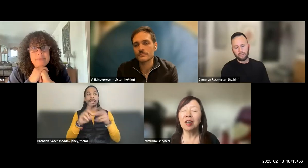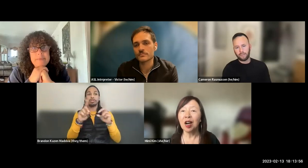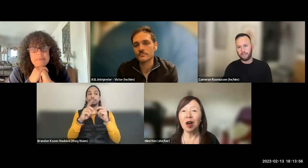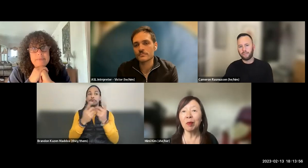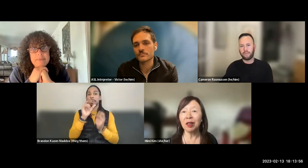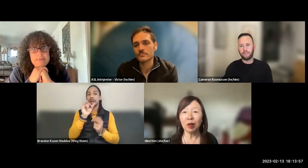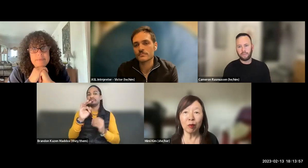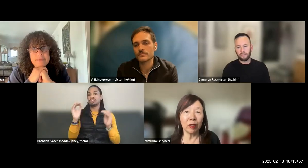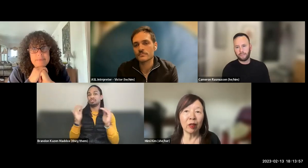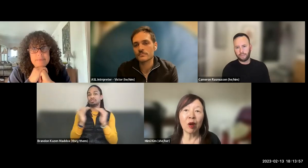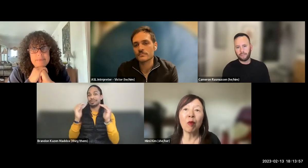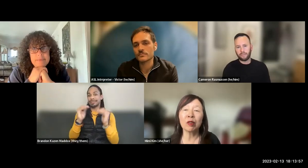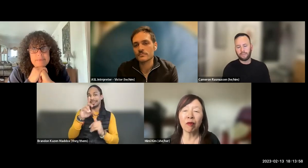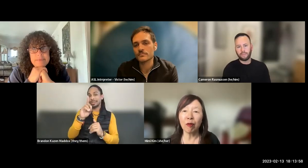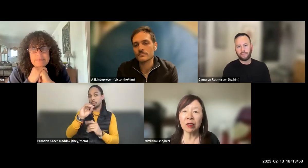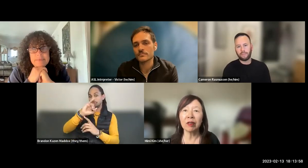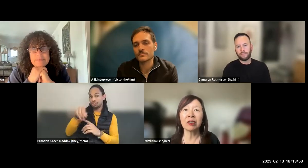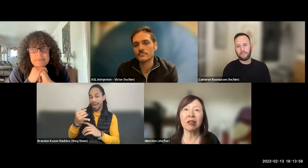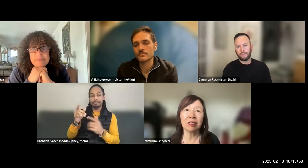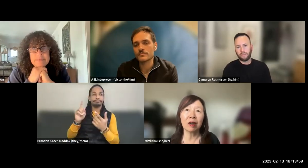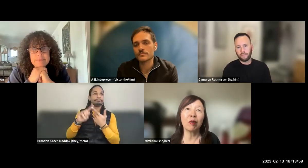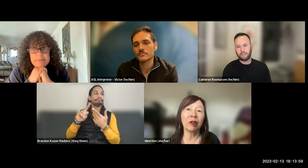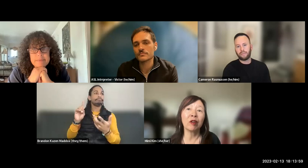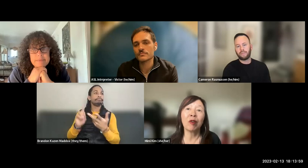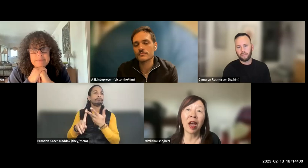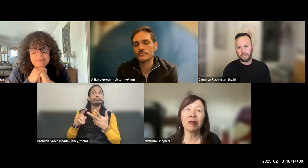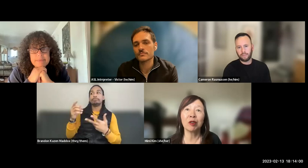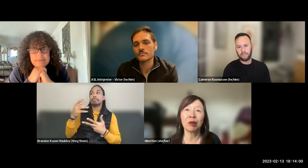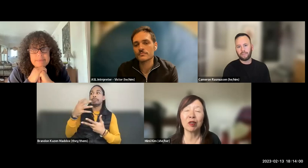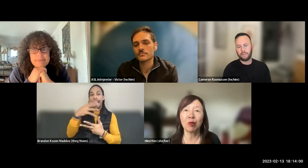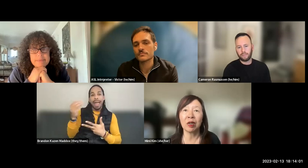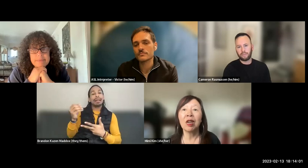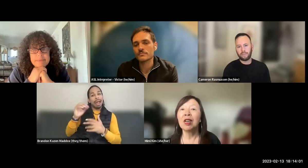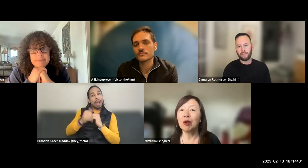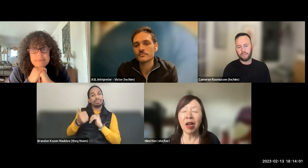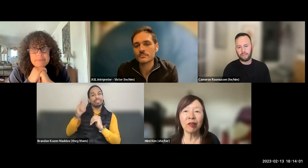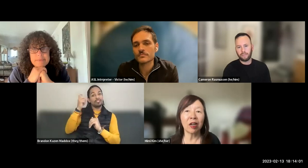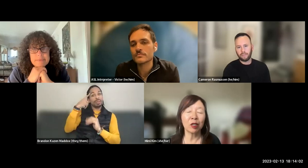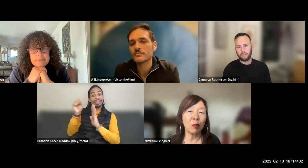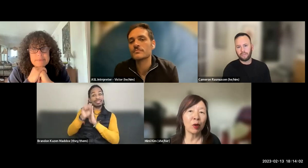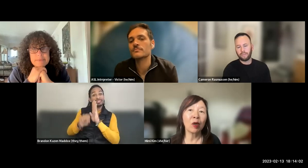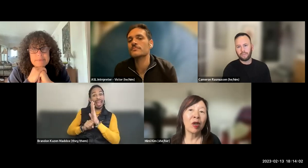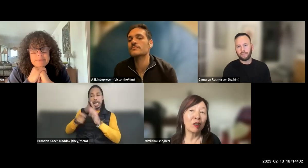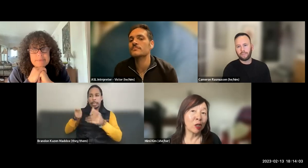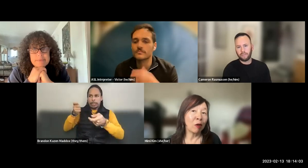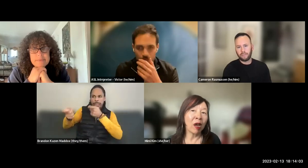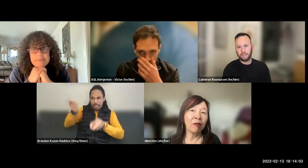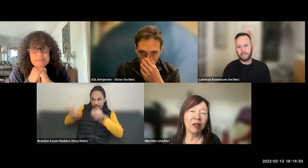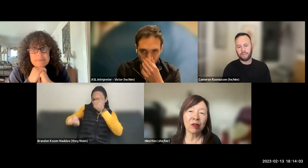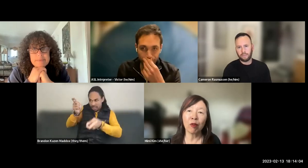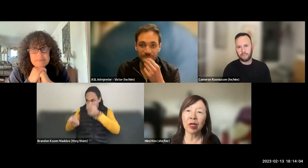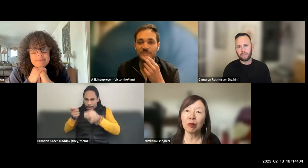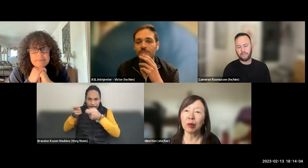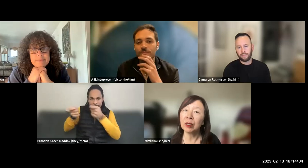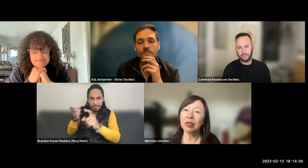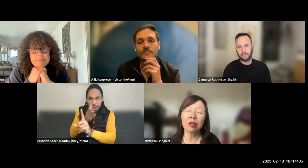Act, and the coercive force of the state to say, well, no, you have to do it this way. You have to actually work and show